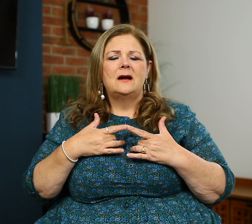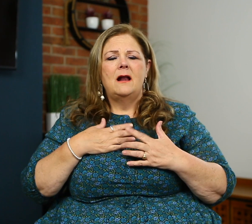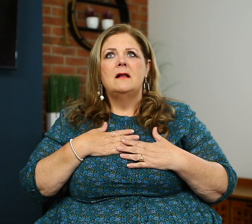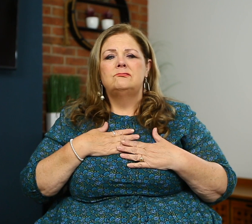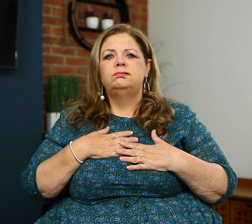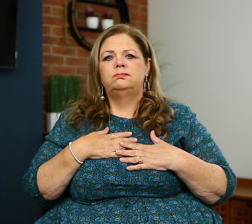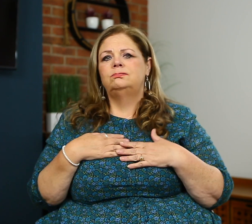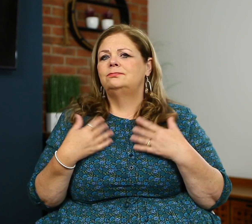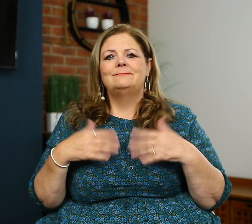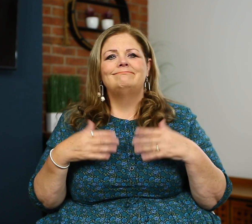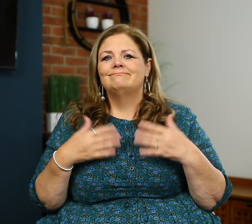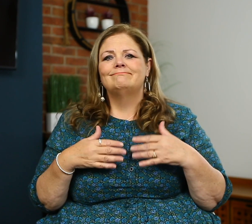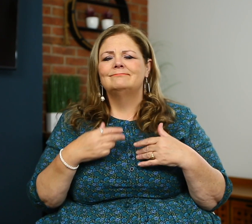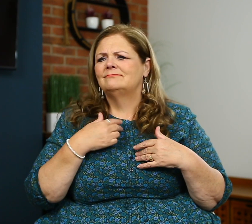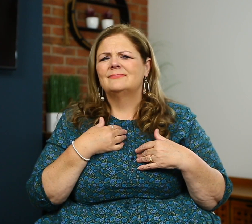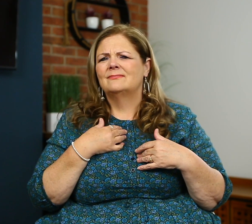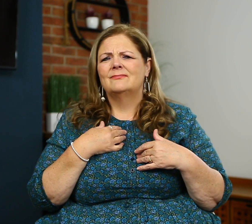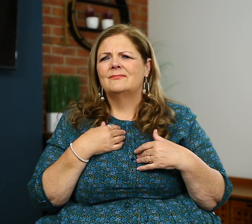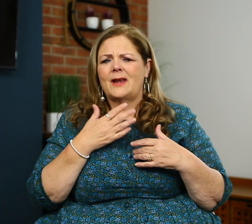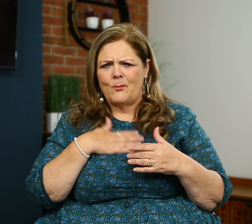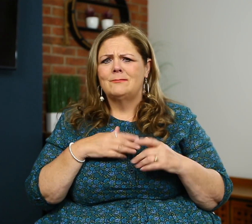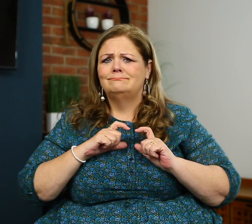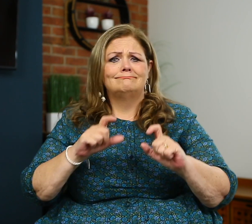is just wow. I want to carry on